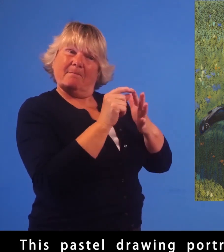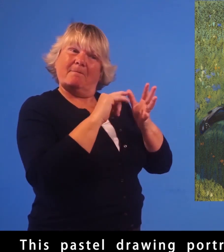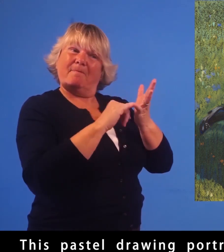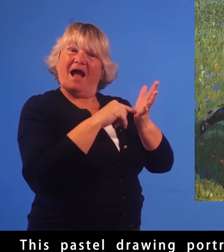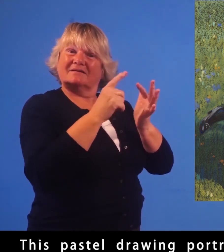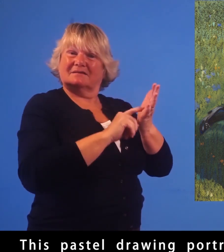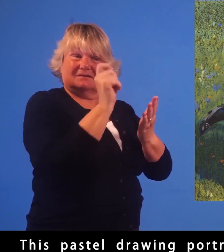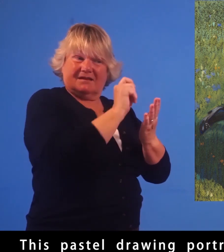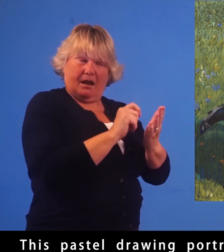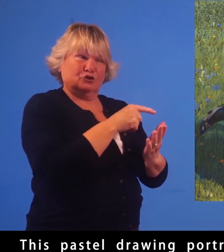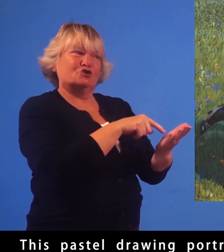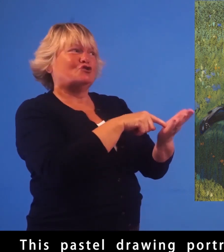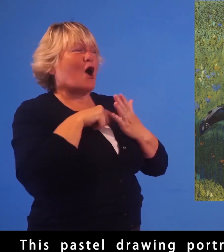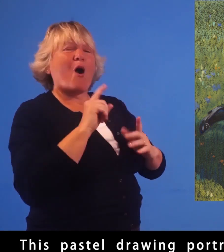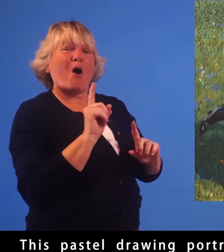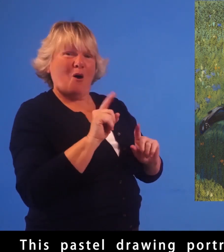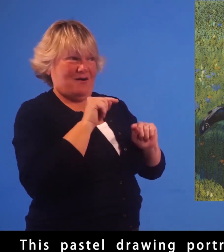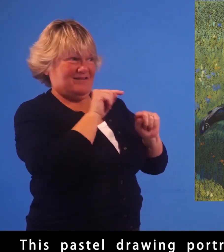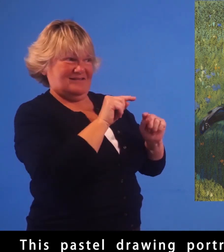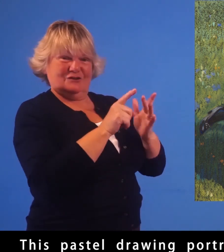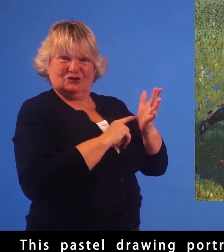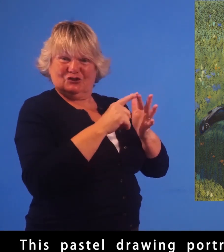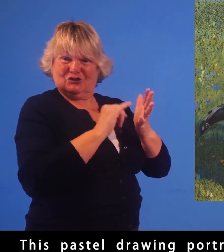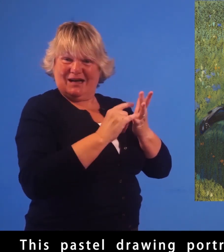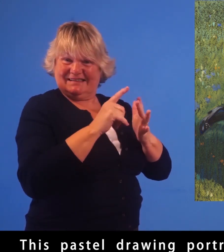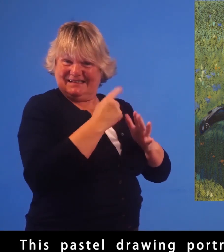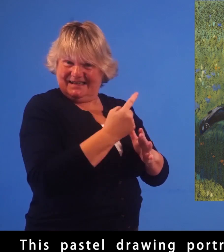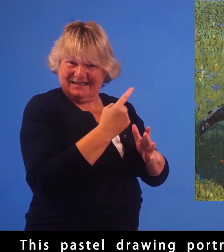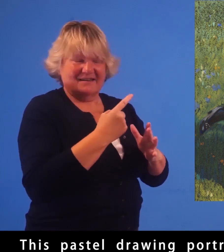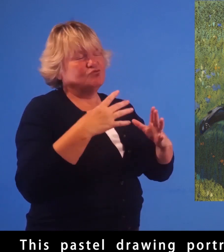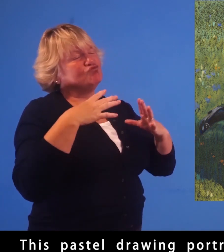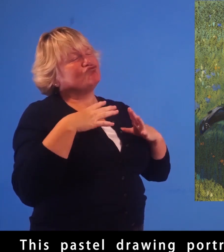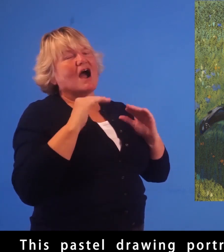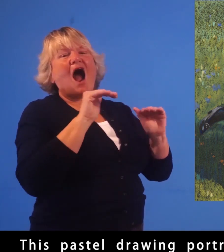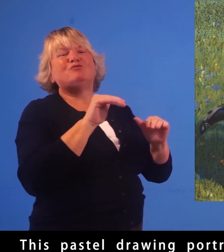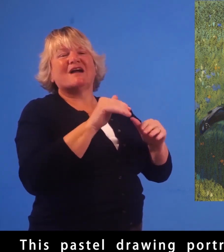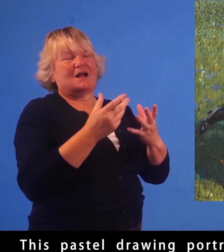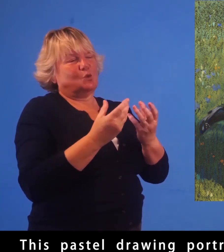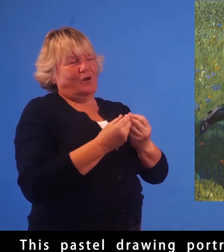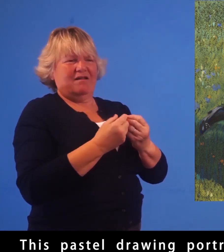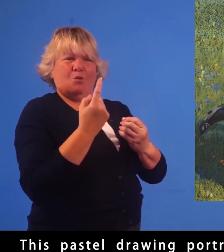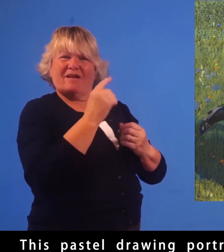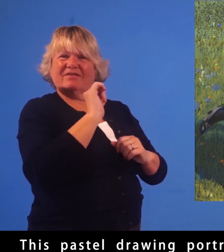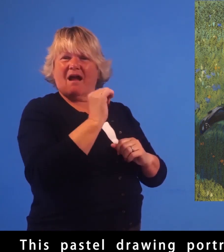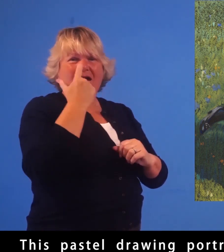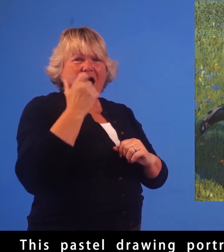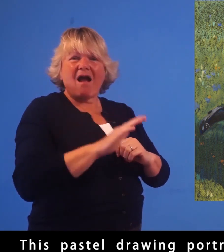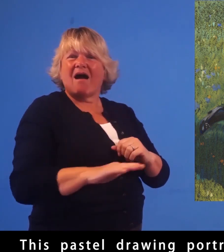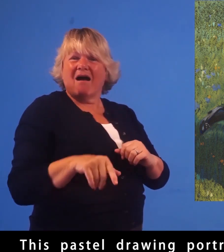This pastel drawing portrays Jessie resting outdoors, accompanied by one of their infant children.